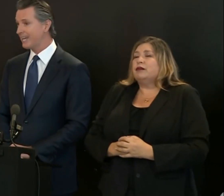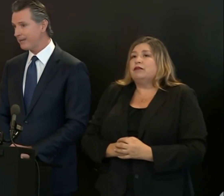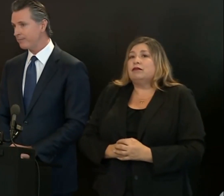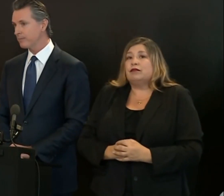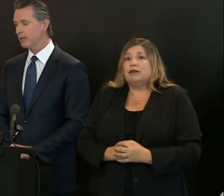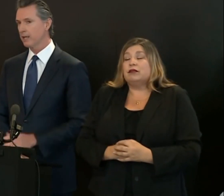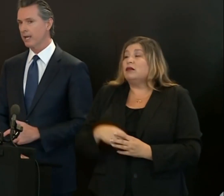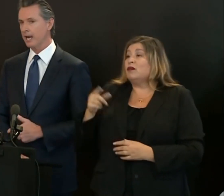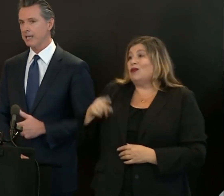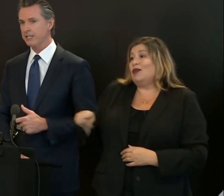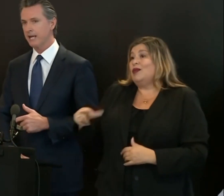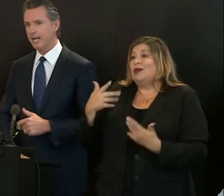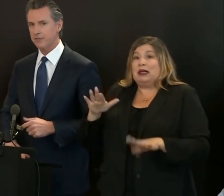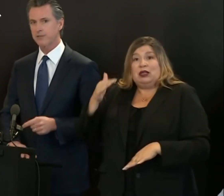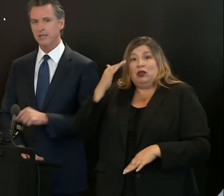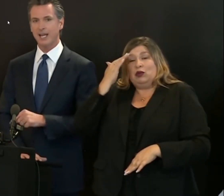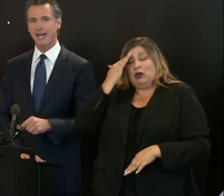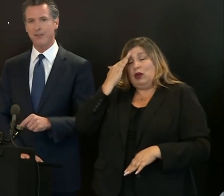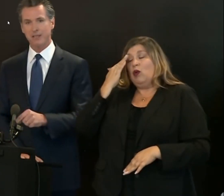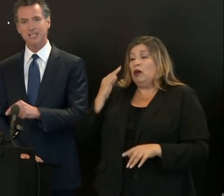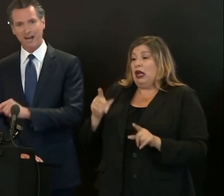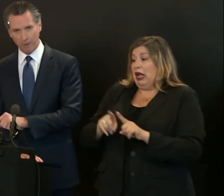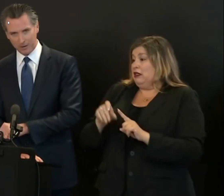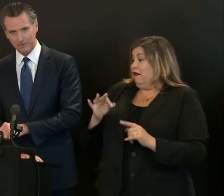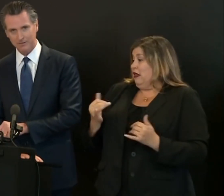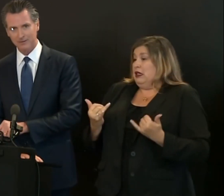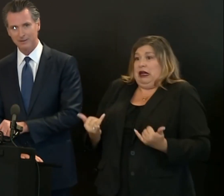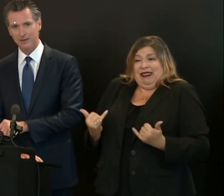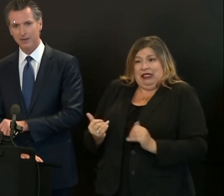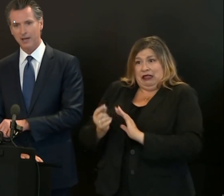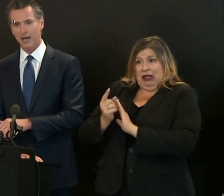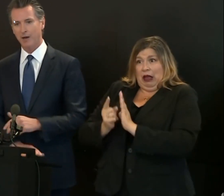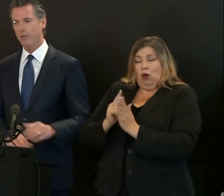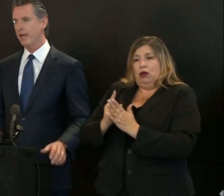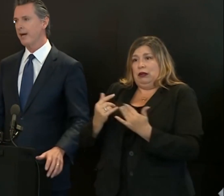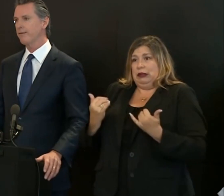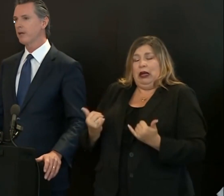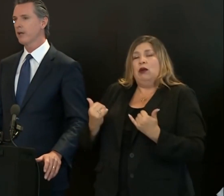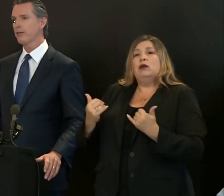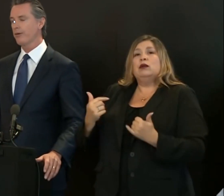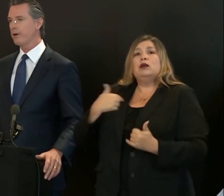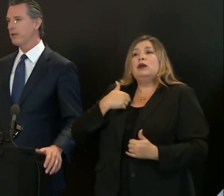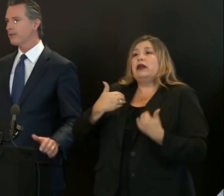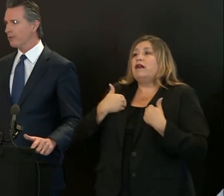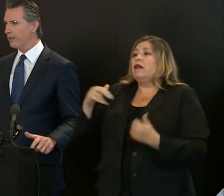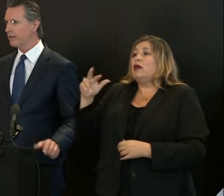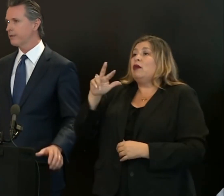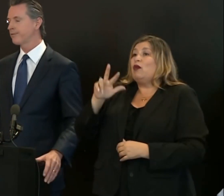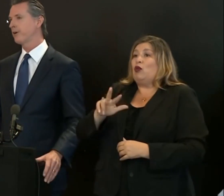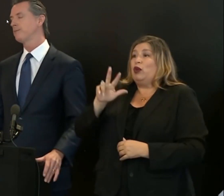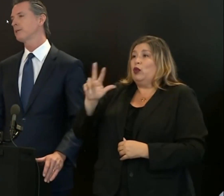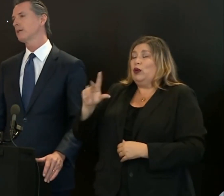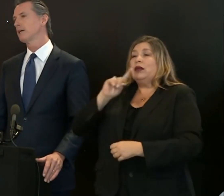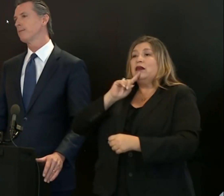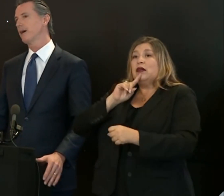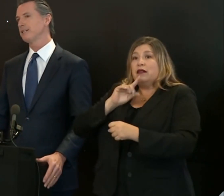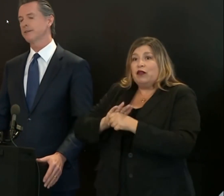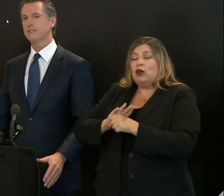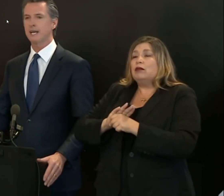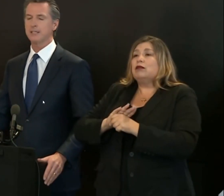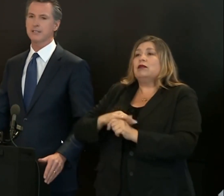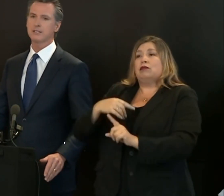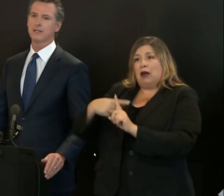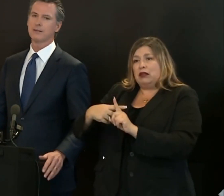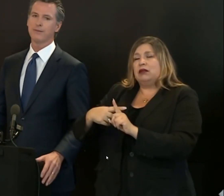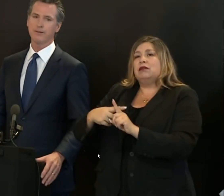of today, and I say as of today at this hour, we have 33 confirmed